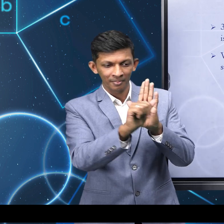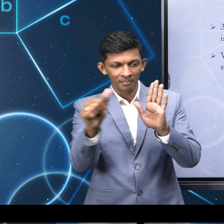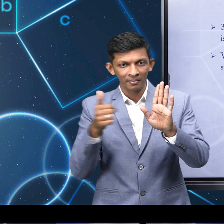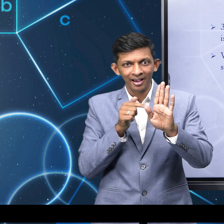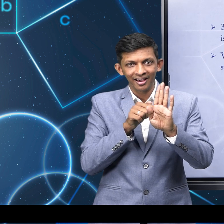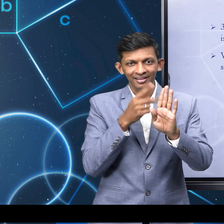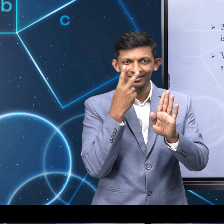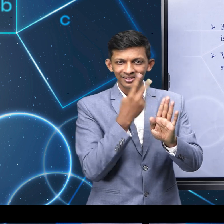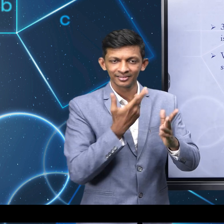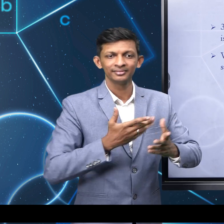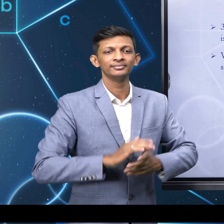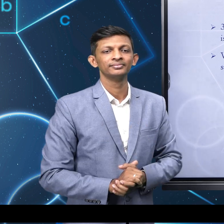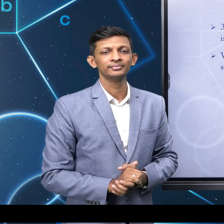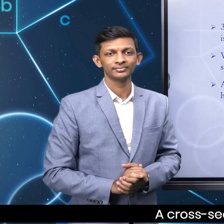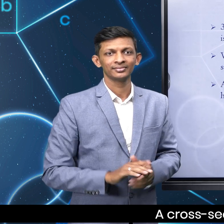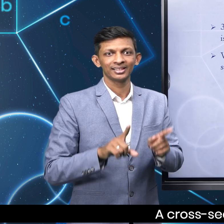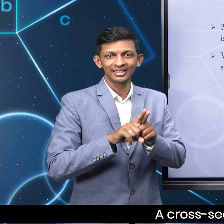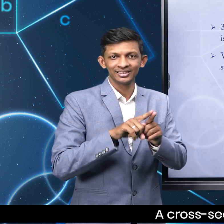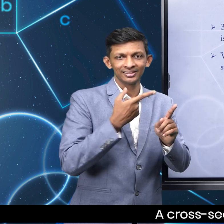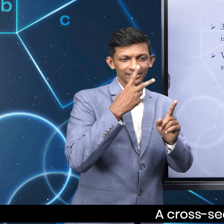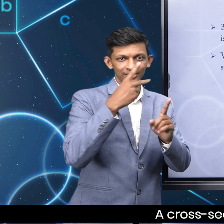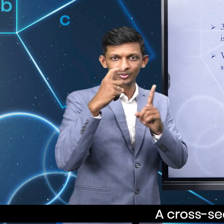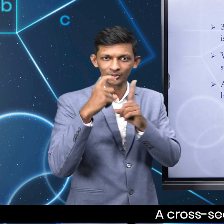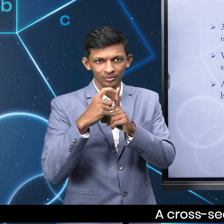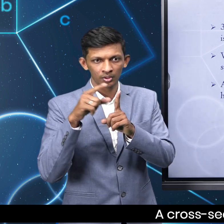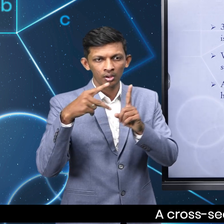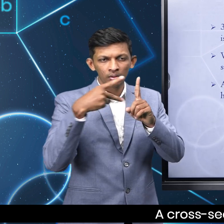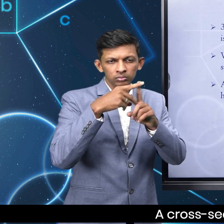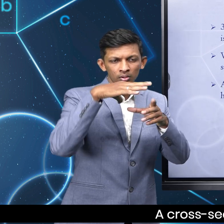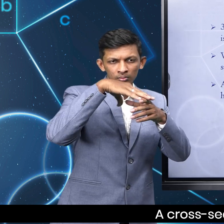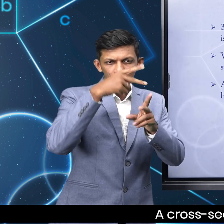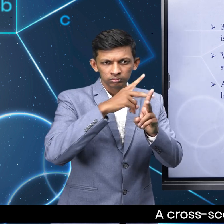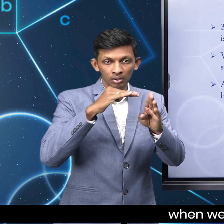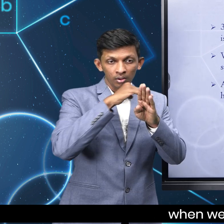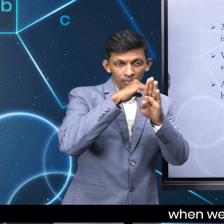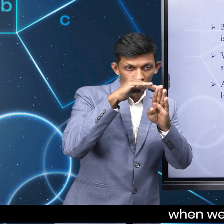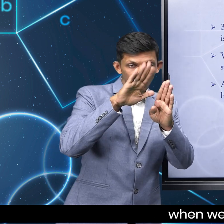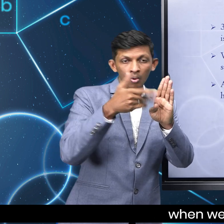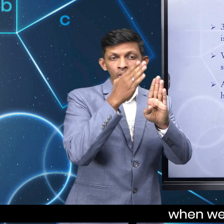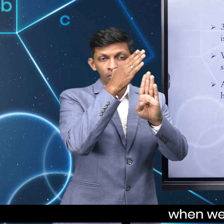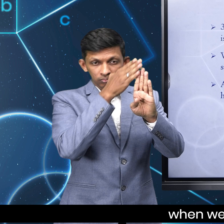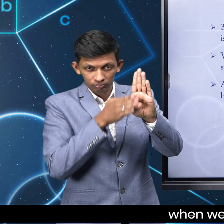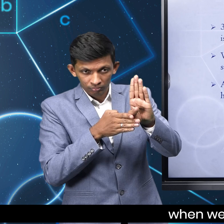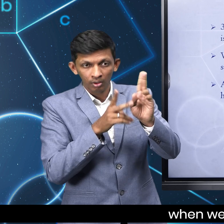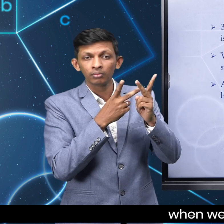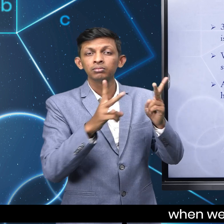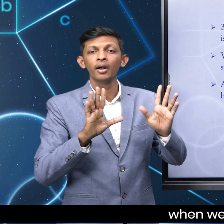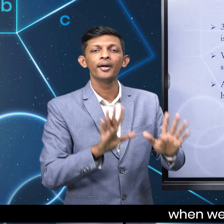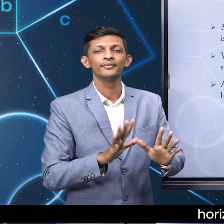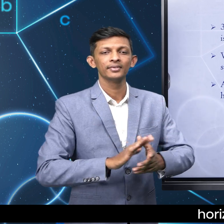and side. A cross-section is a 2D shape formed when we cut through a 3D object